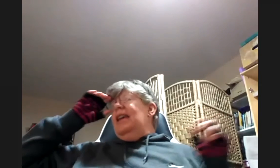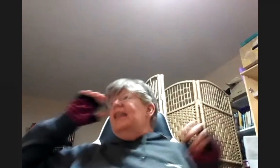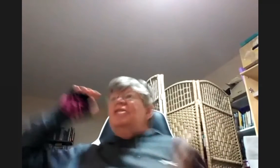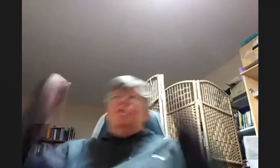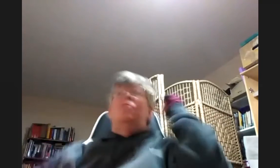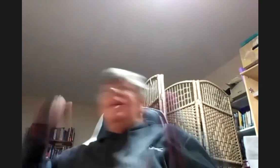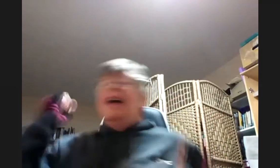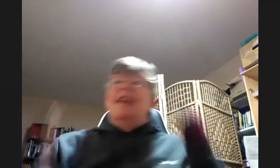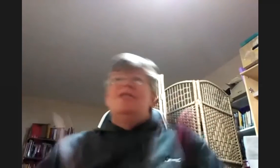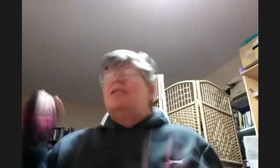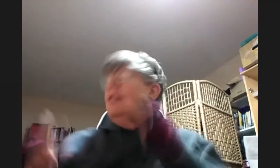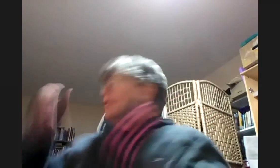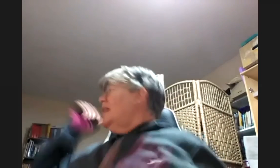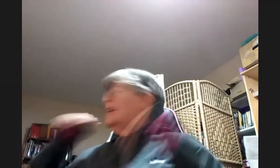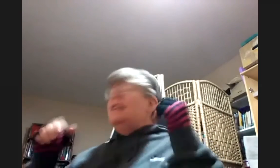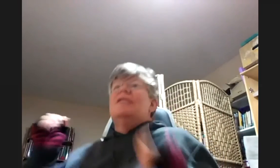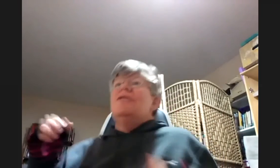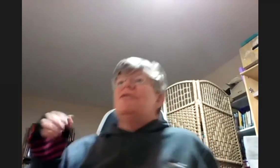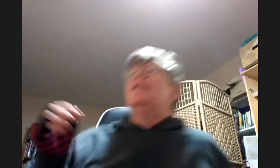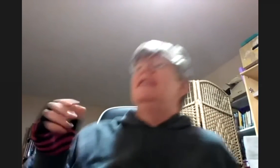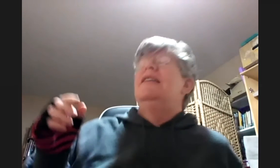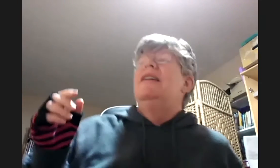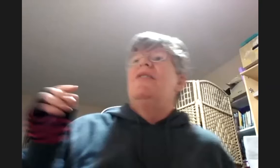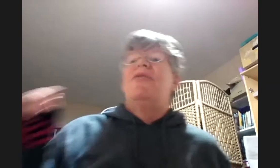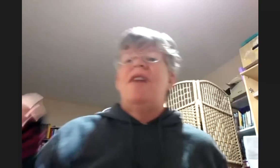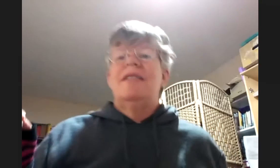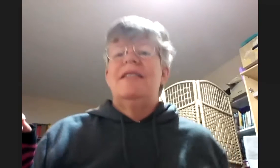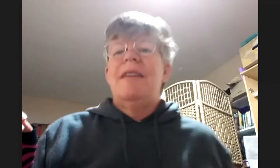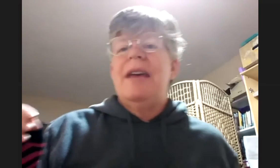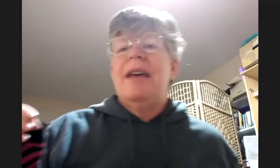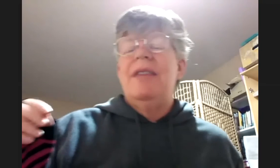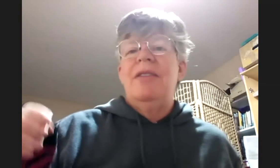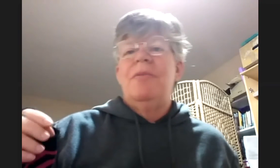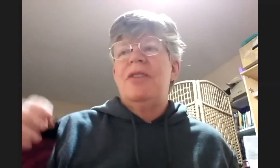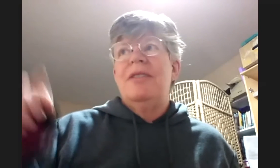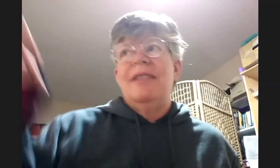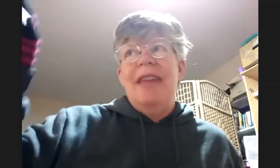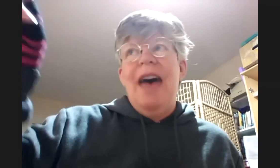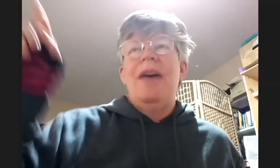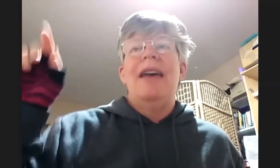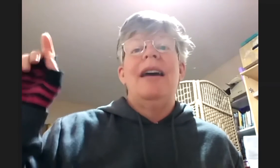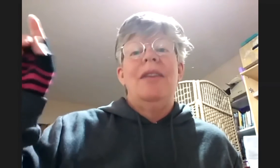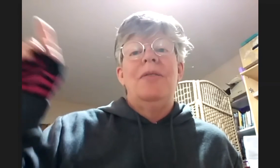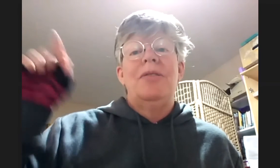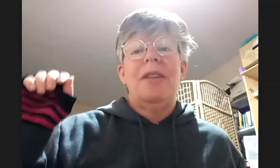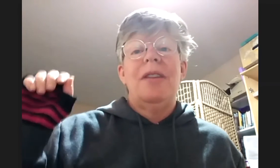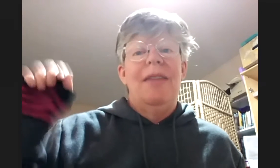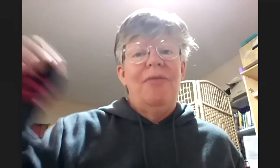she ran. She started running in a circle, and Fox stepped out of the underbrush and said, that way, I know a shortcut, follow